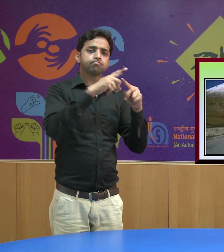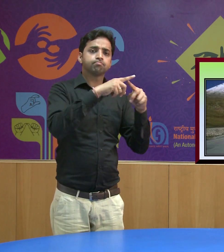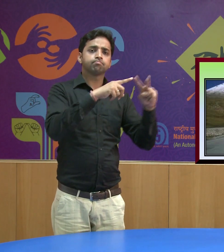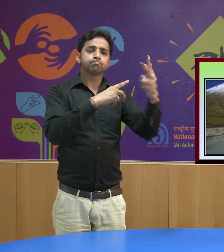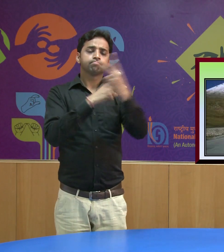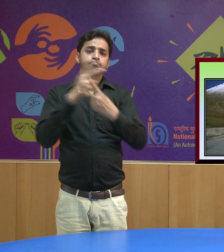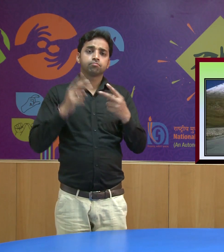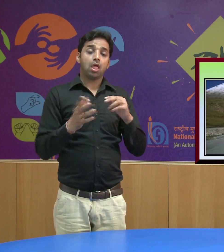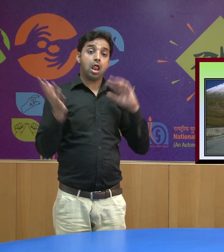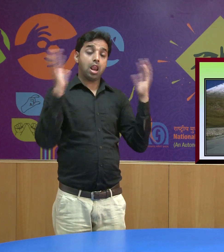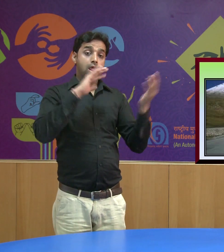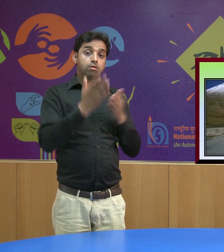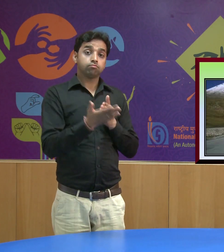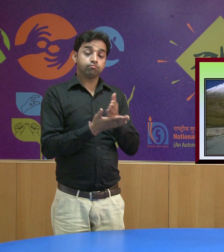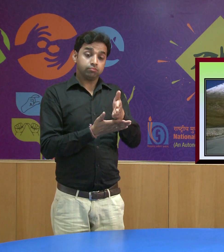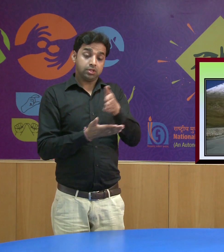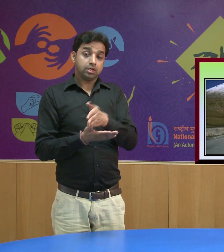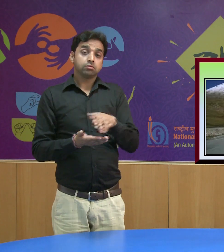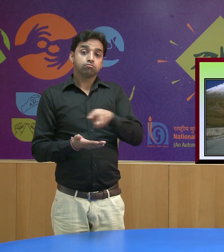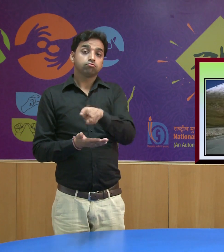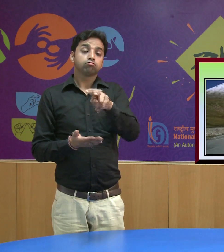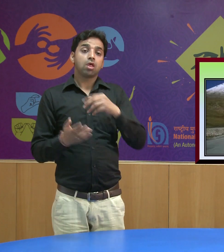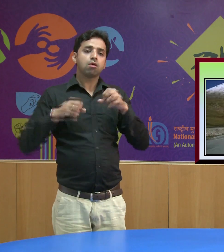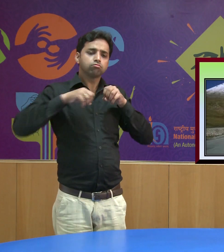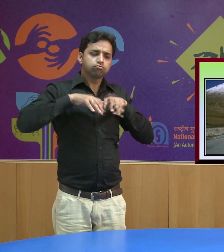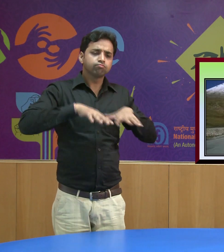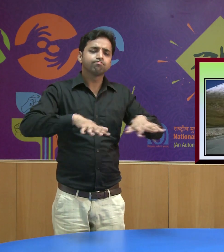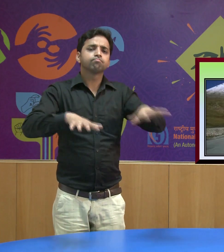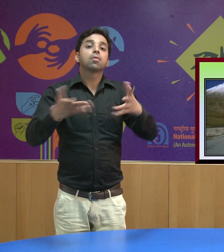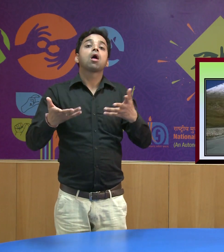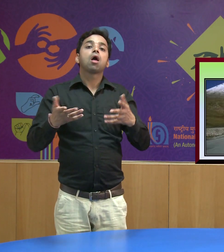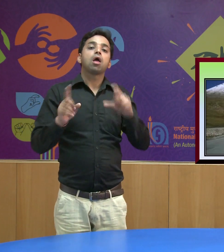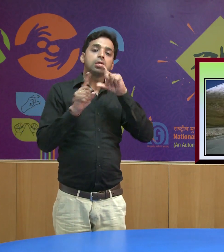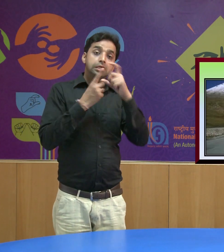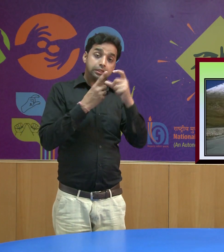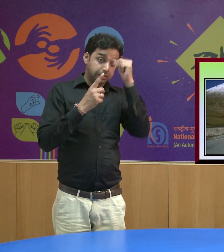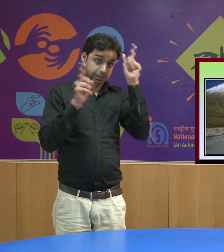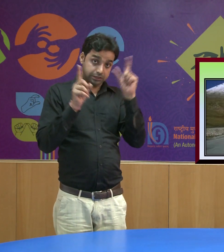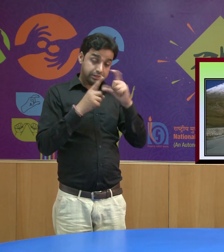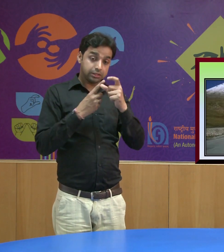and spread Indian culture to different parts of the world.